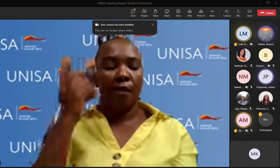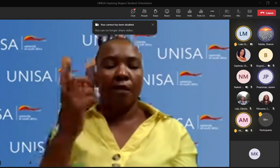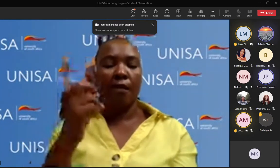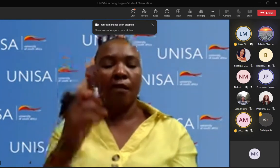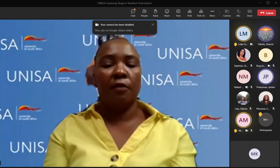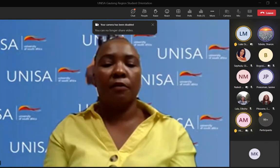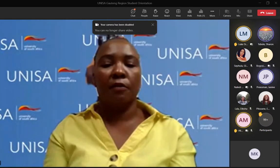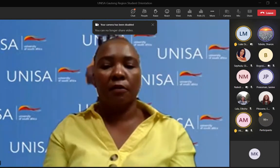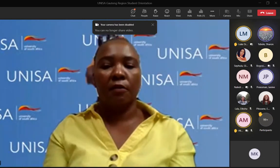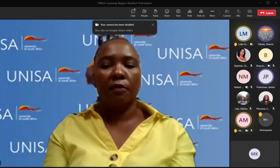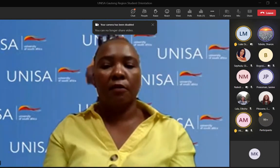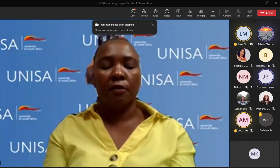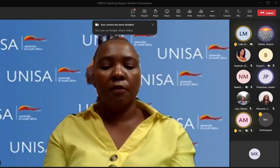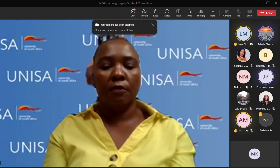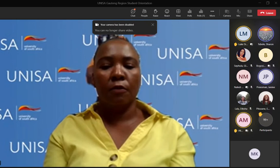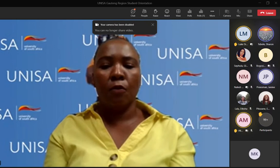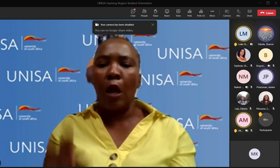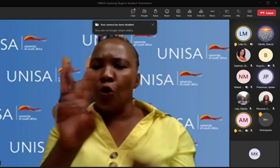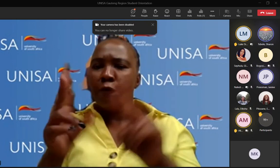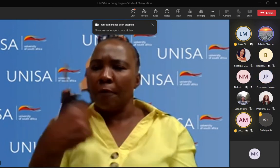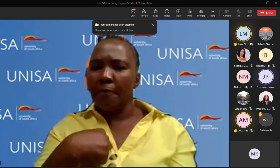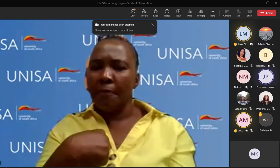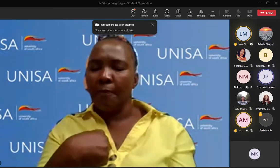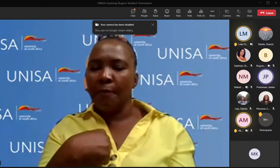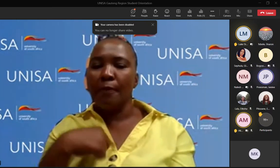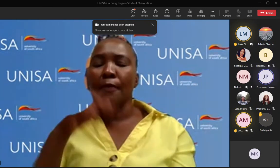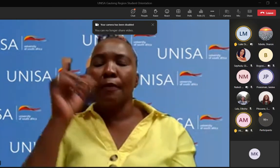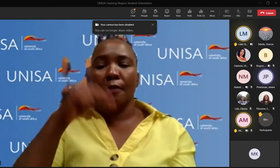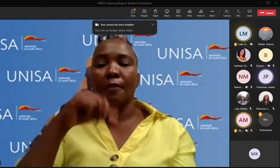were you looking for me yes